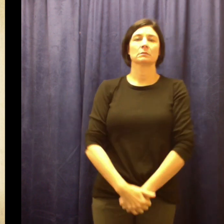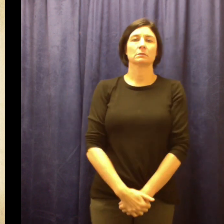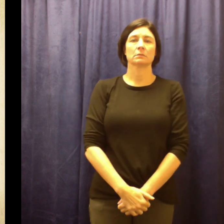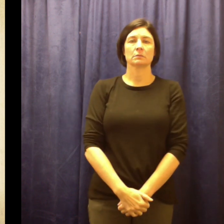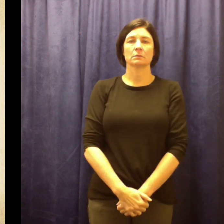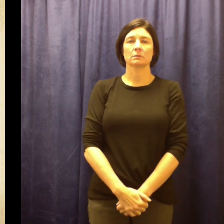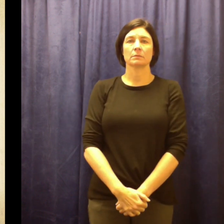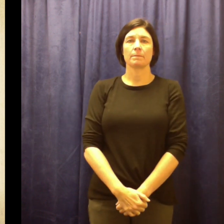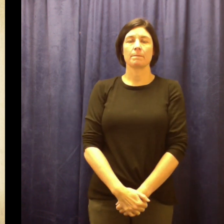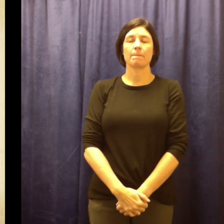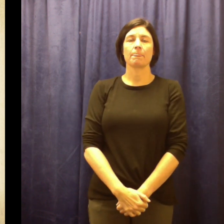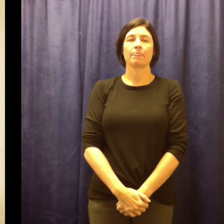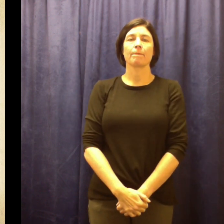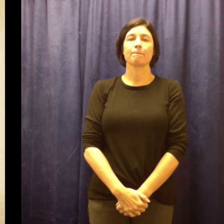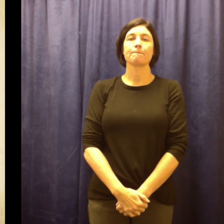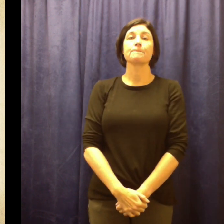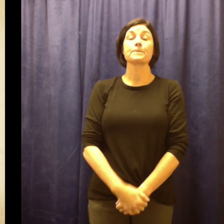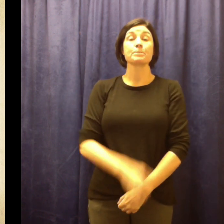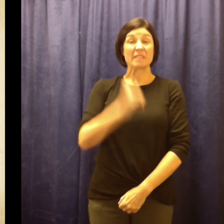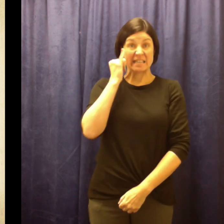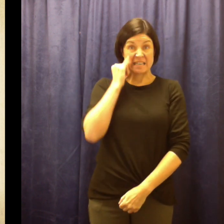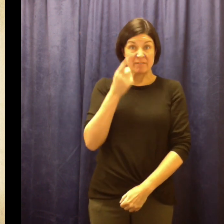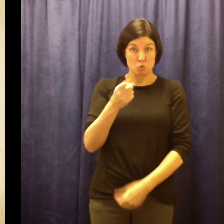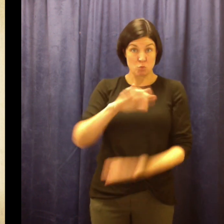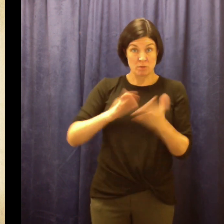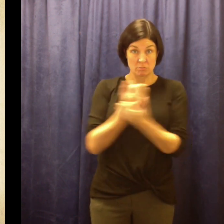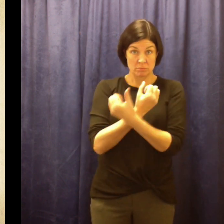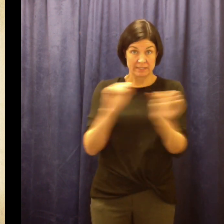Call 911 when you are safe.